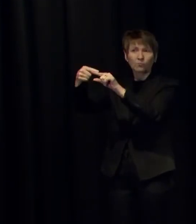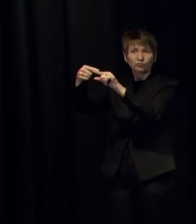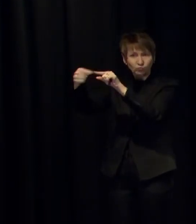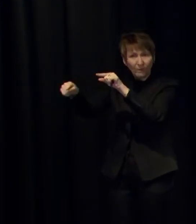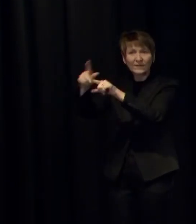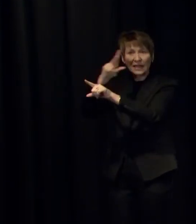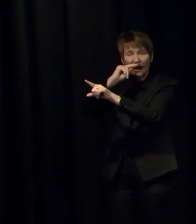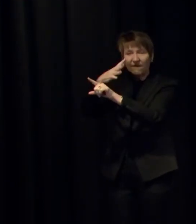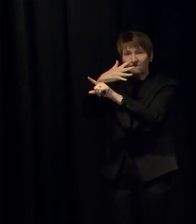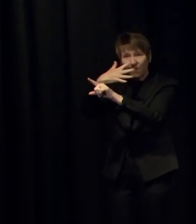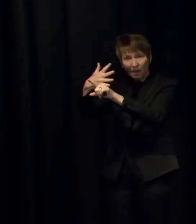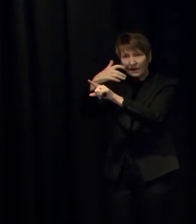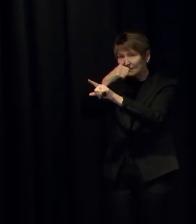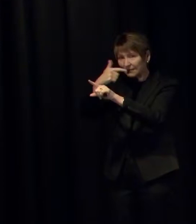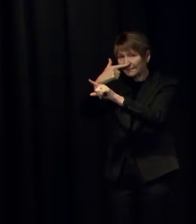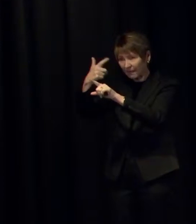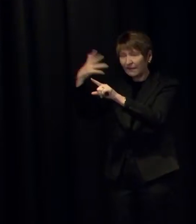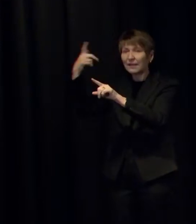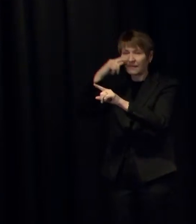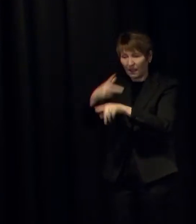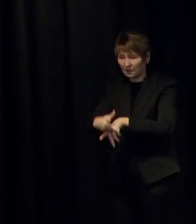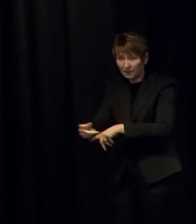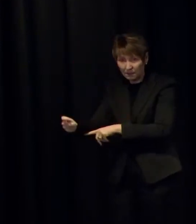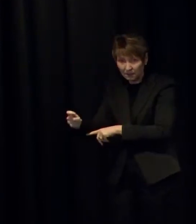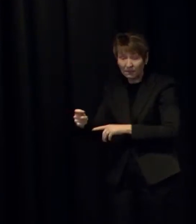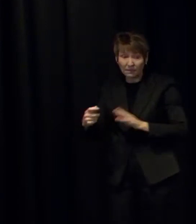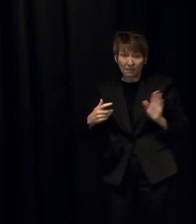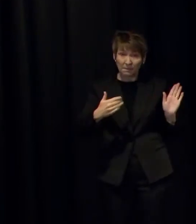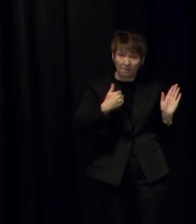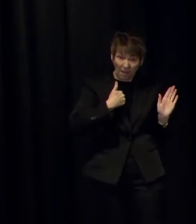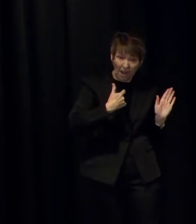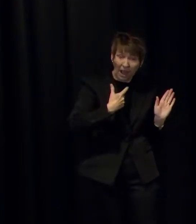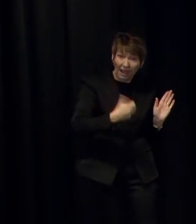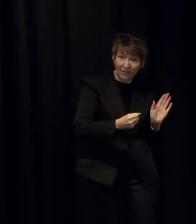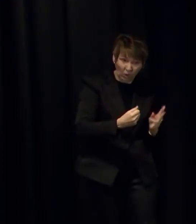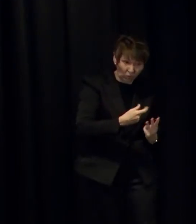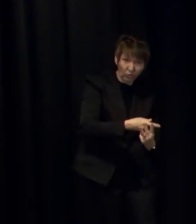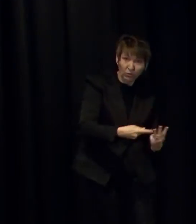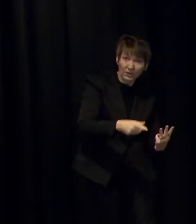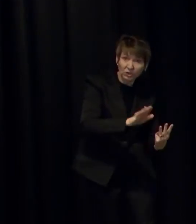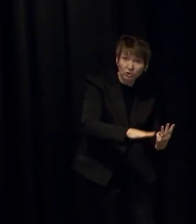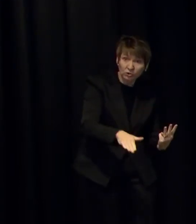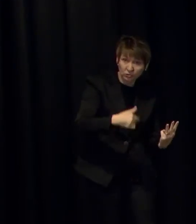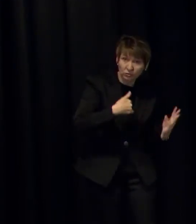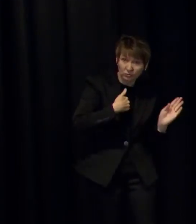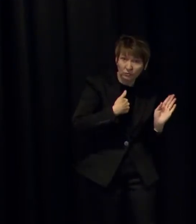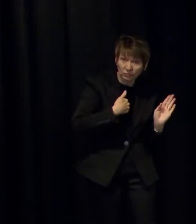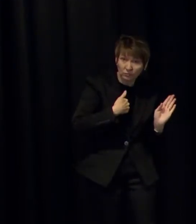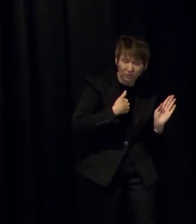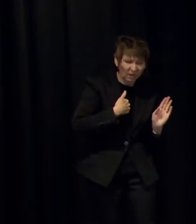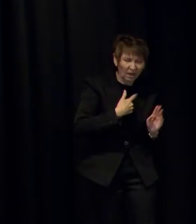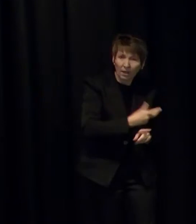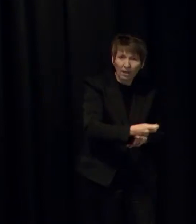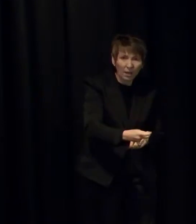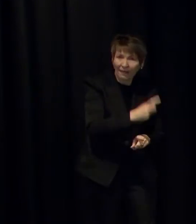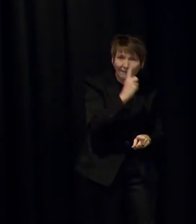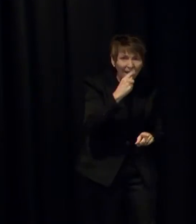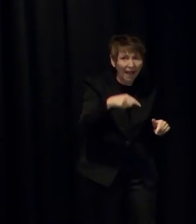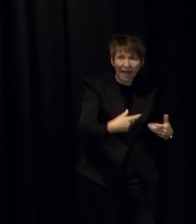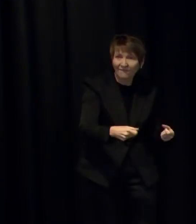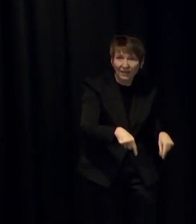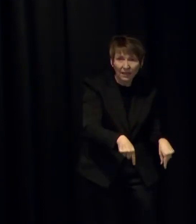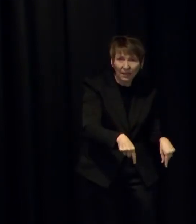looking forward to my 3 kids currently not eligible to have that eligibility for a vaccine in Australia and to